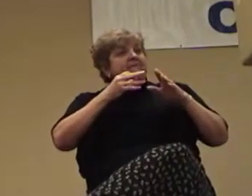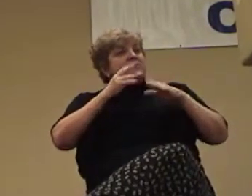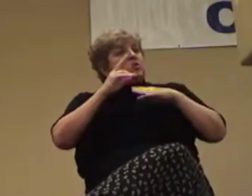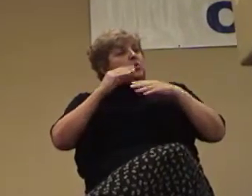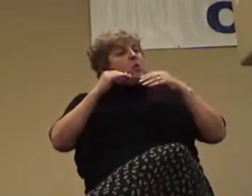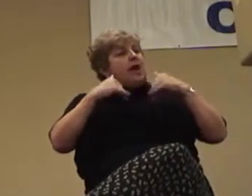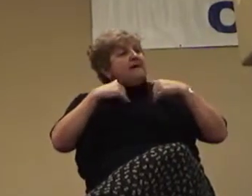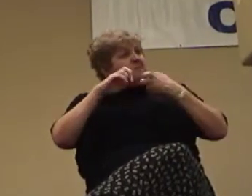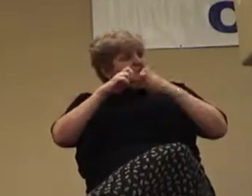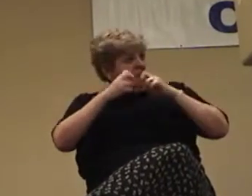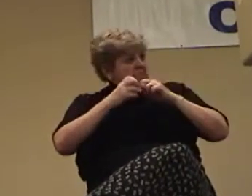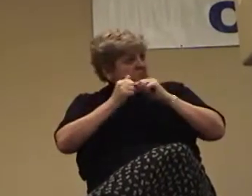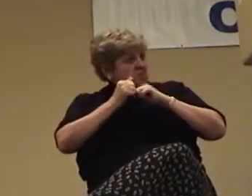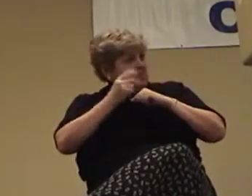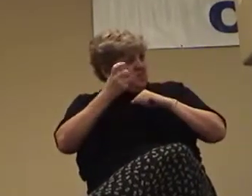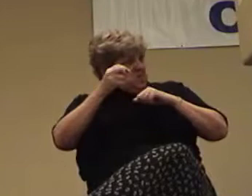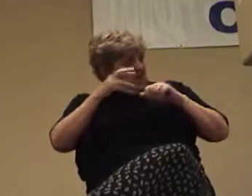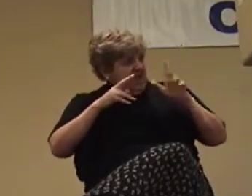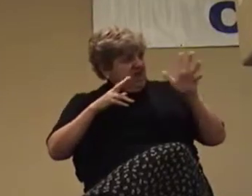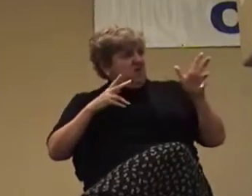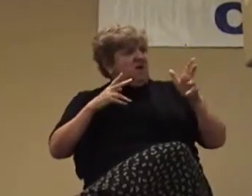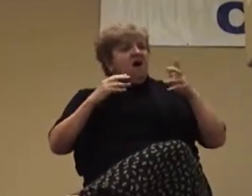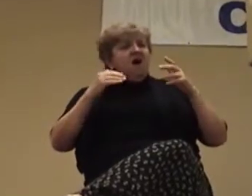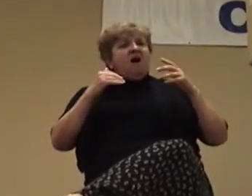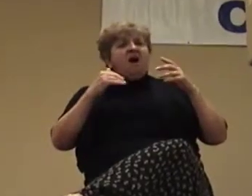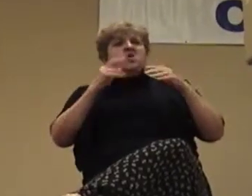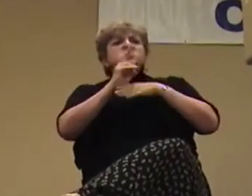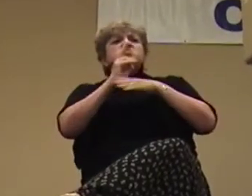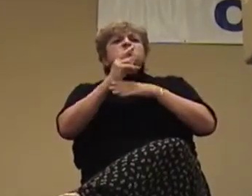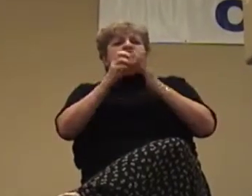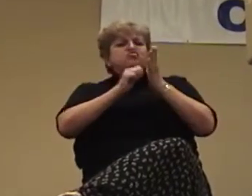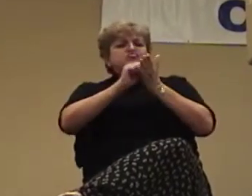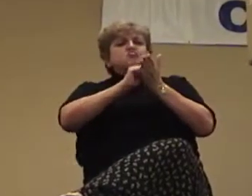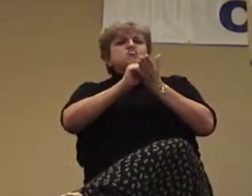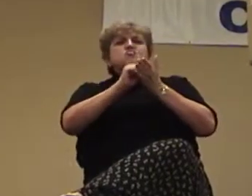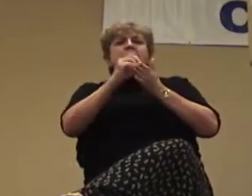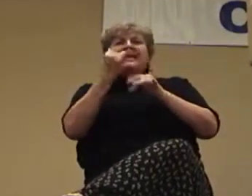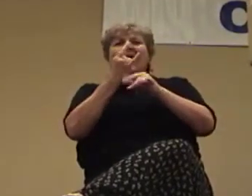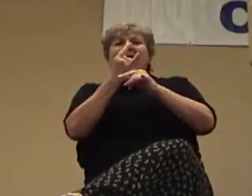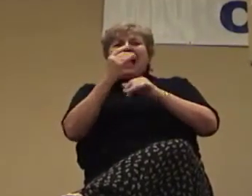thought, really? Well, I got it. I'm quick, right? So I